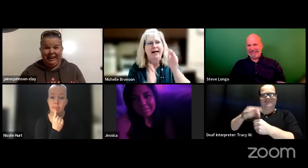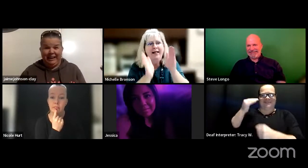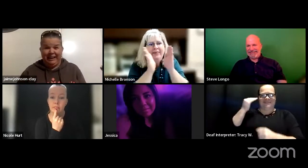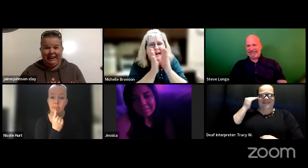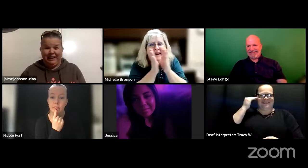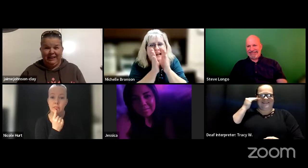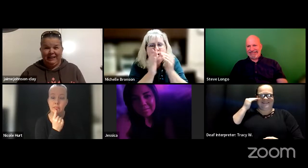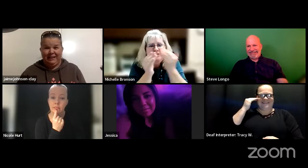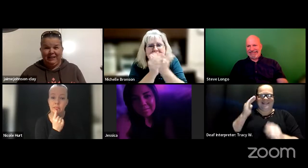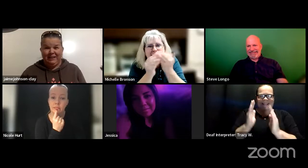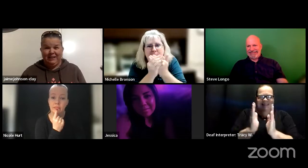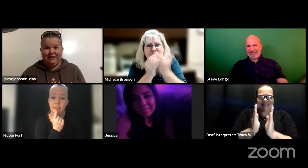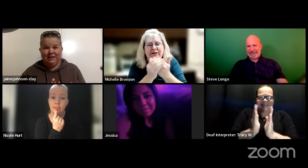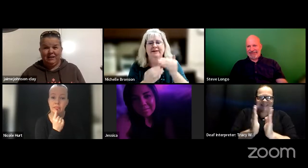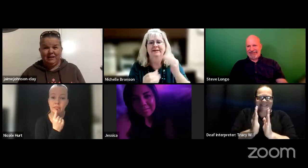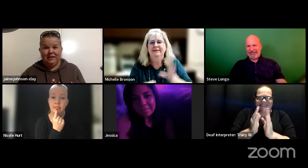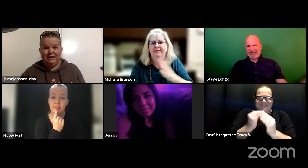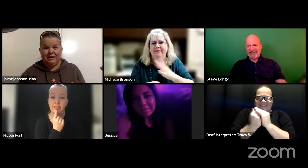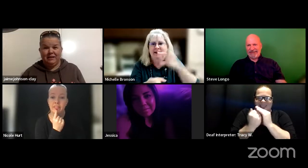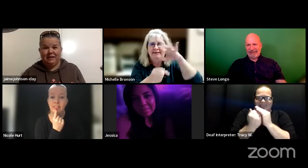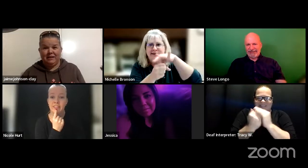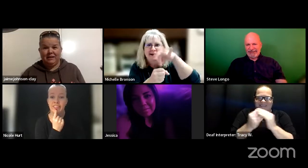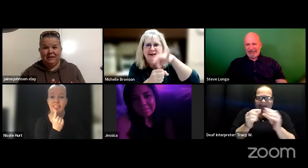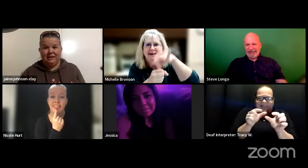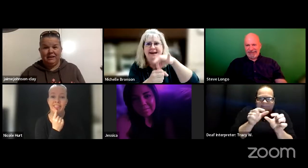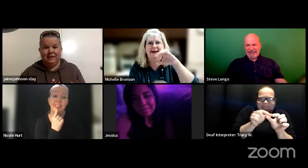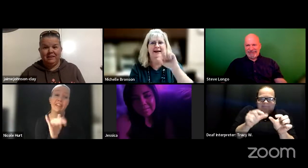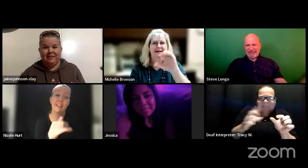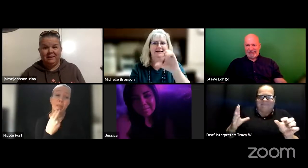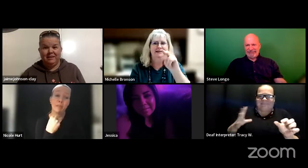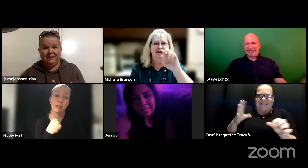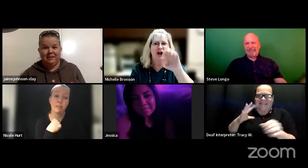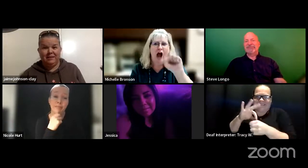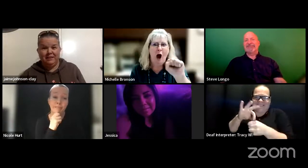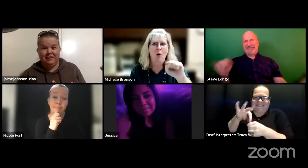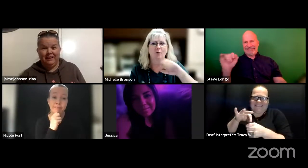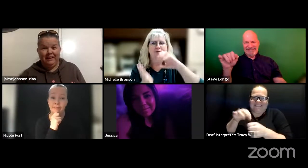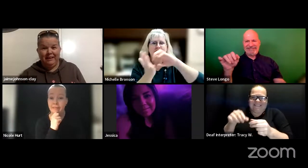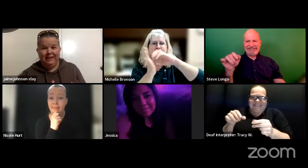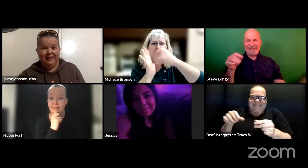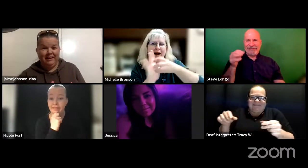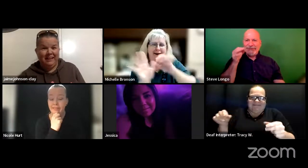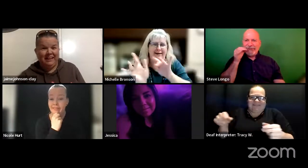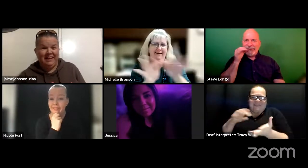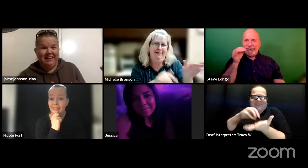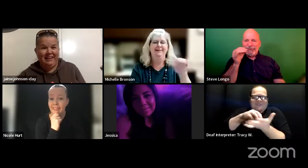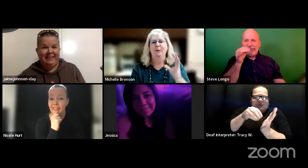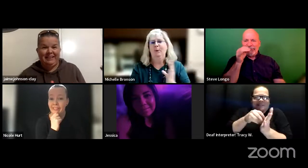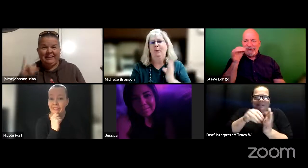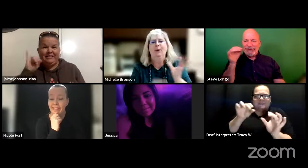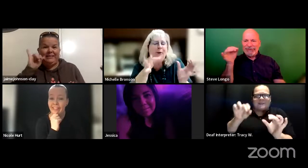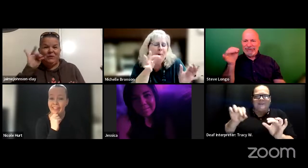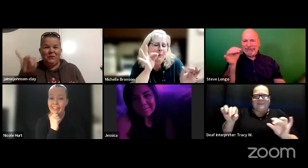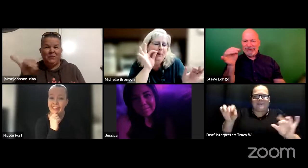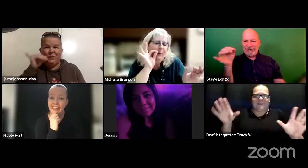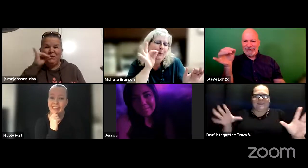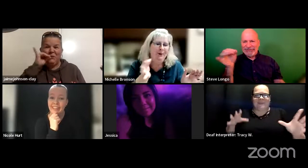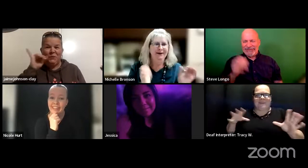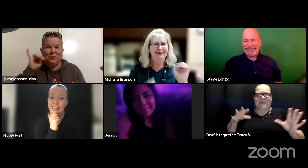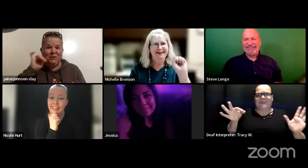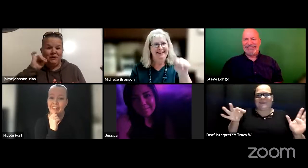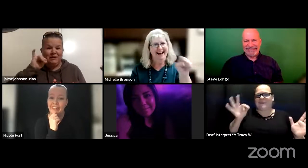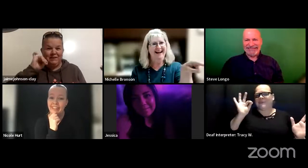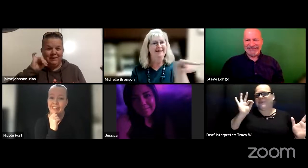You know, or a high tea, like the British tradition. Small sandwiches and